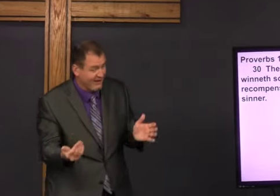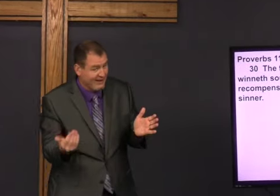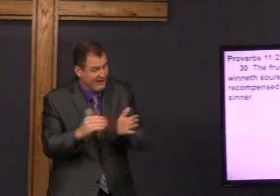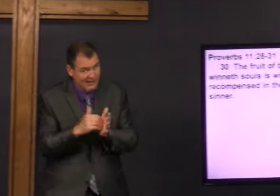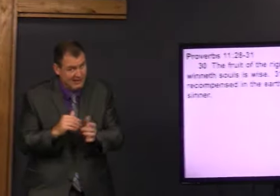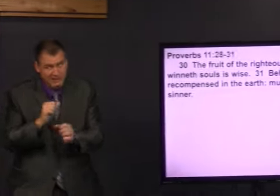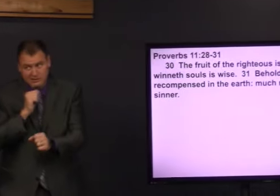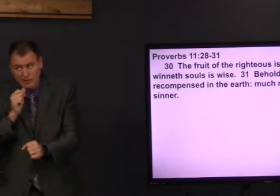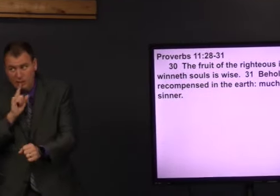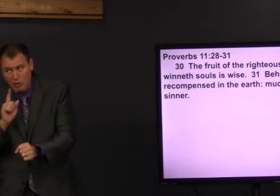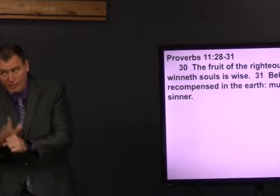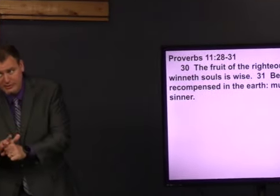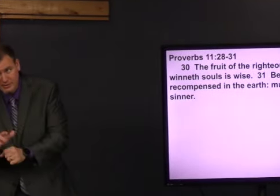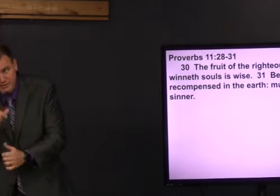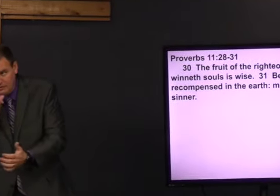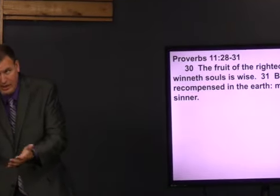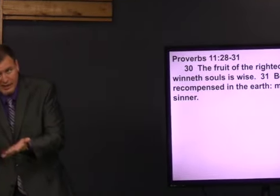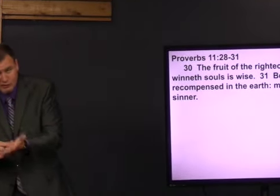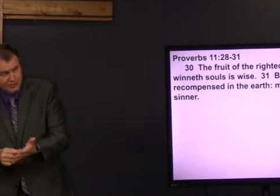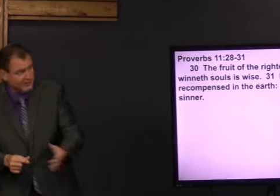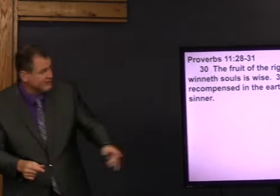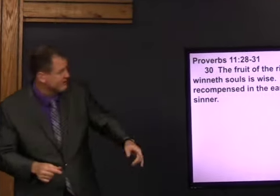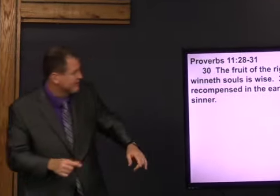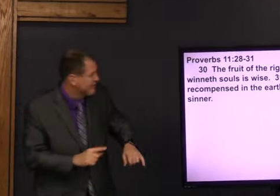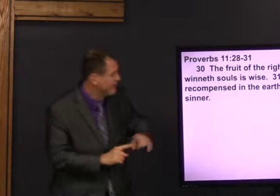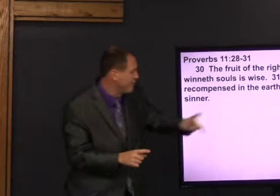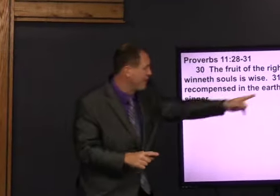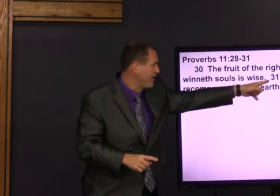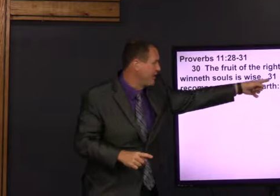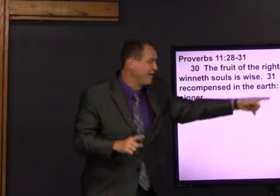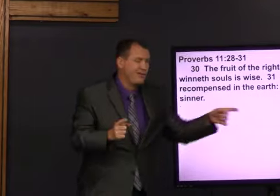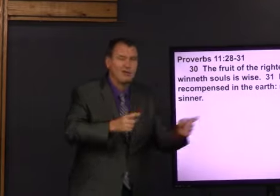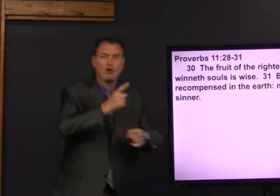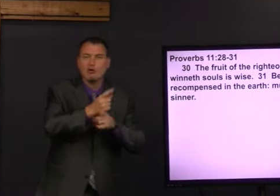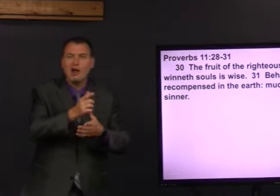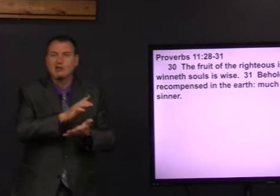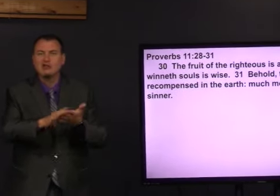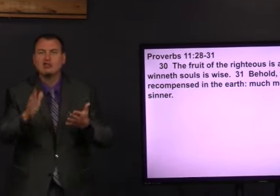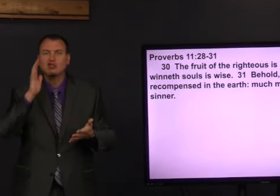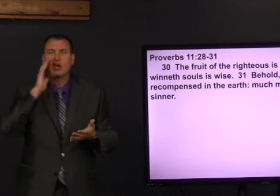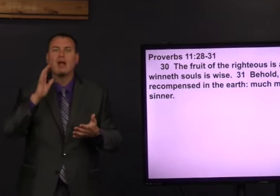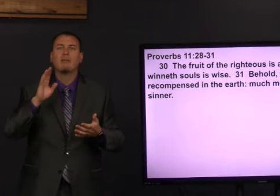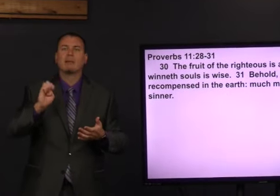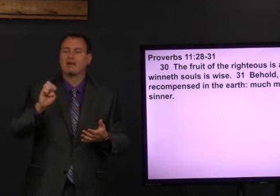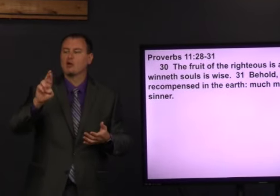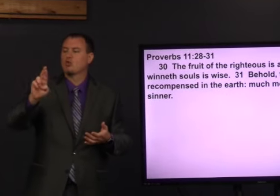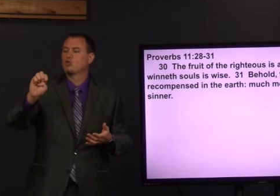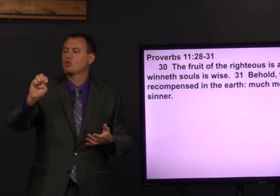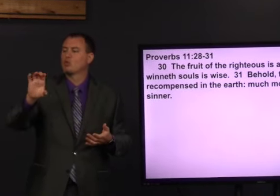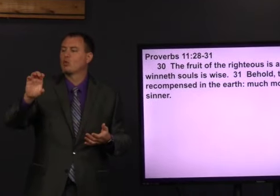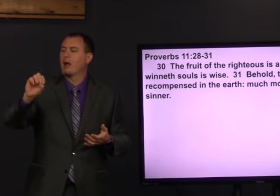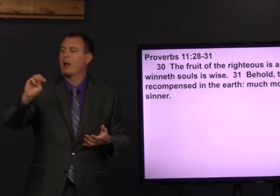in verse 30, again, this is not a promise, not a guarantee. The righteous shall